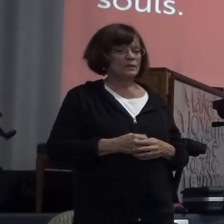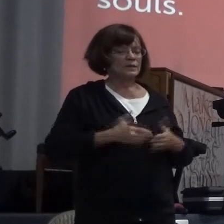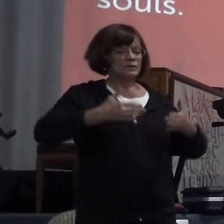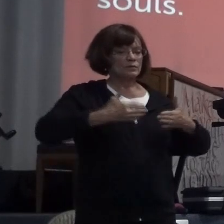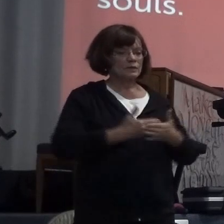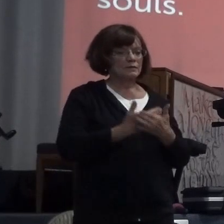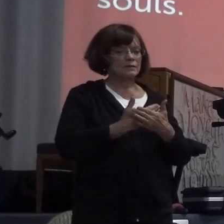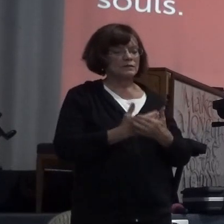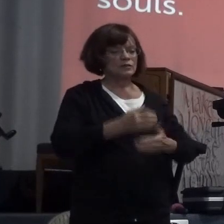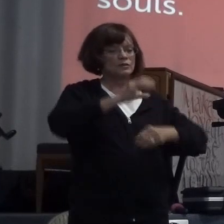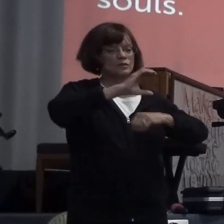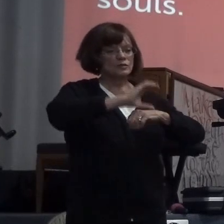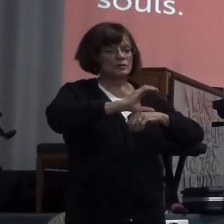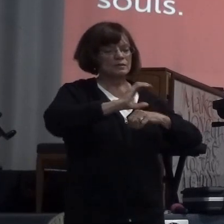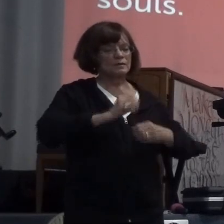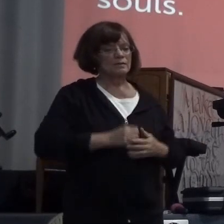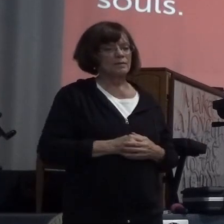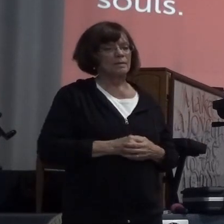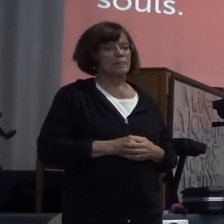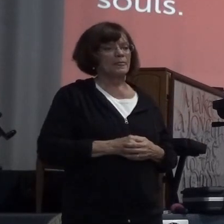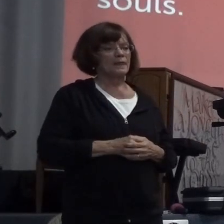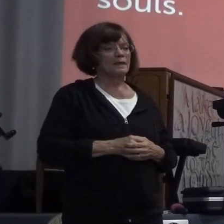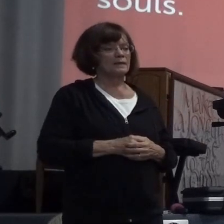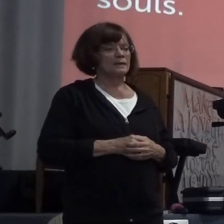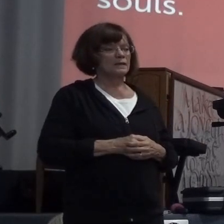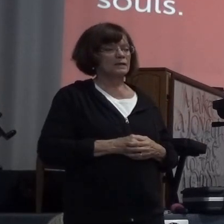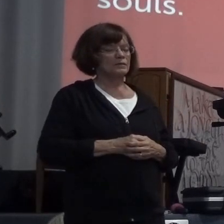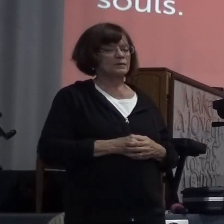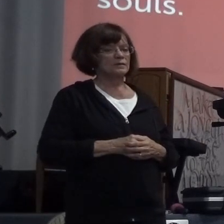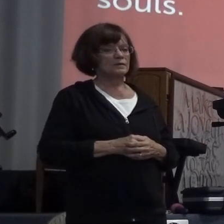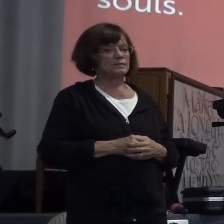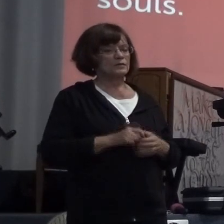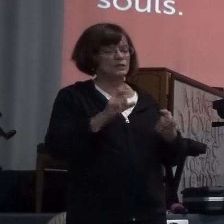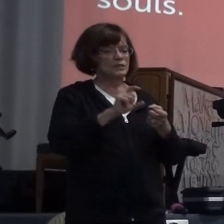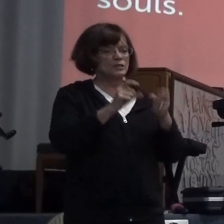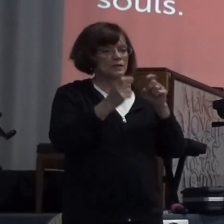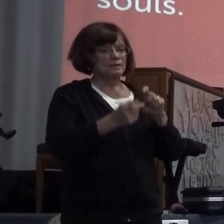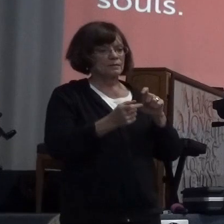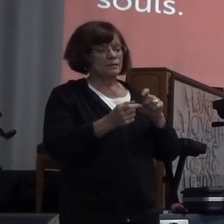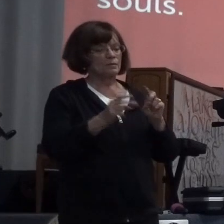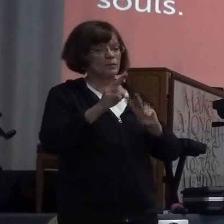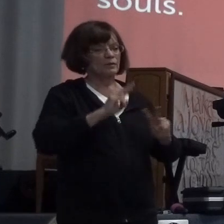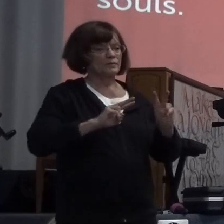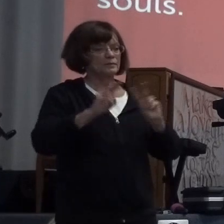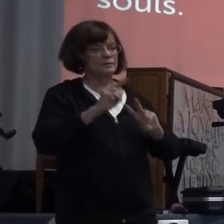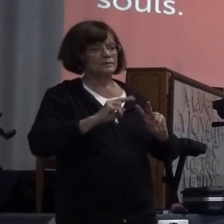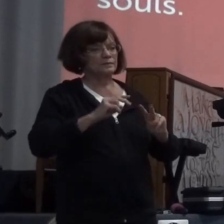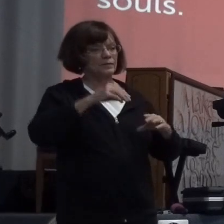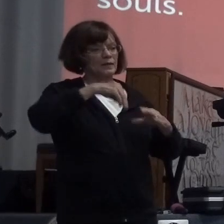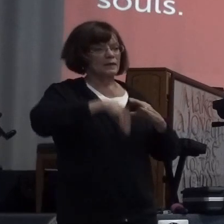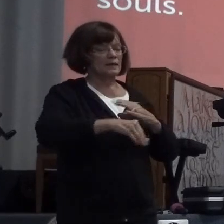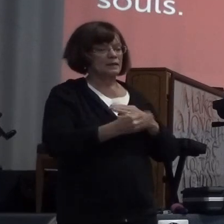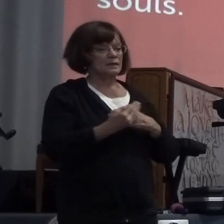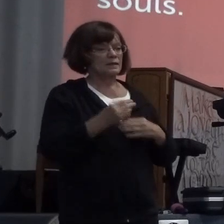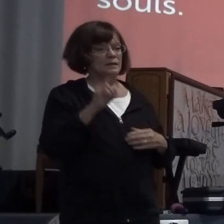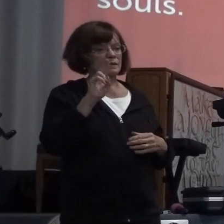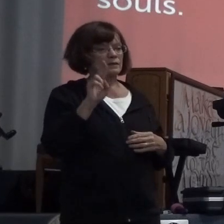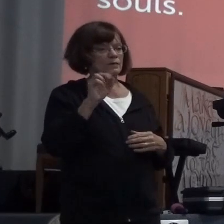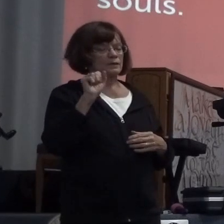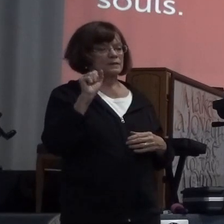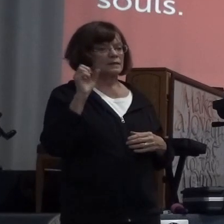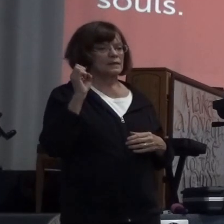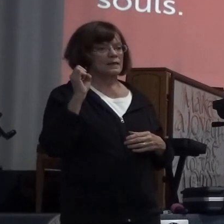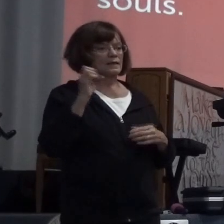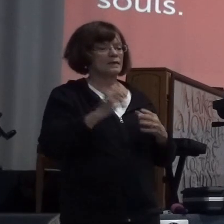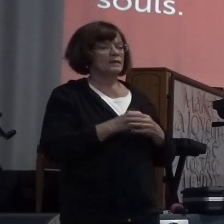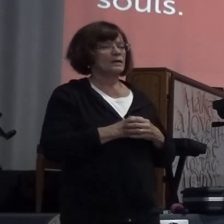time. He was weeding out those that didn't have faith. There in this country, when we see persecution,